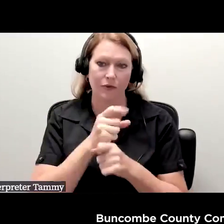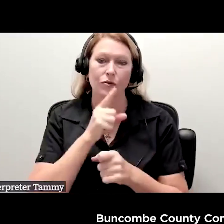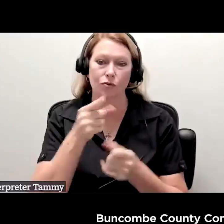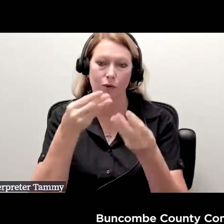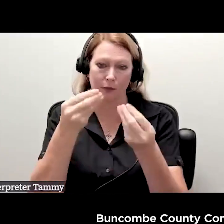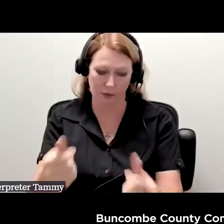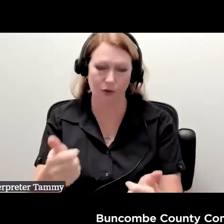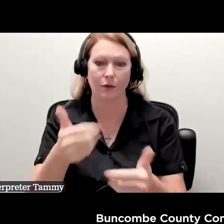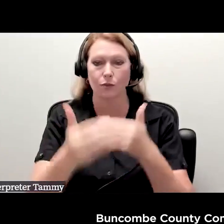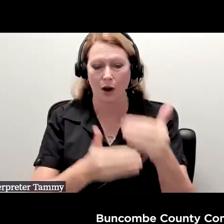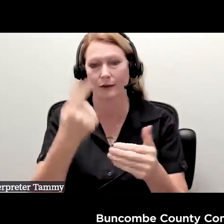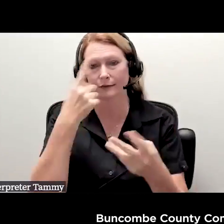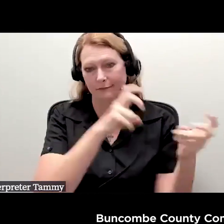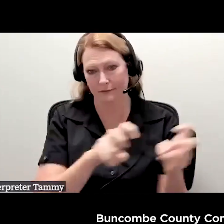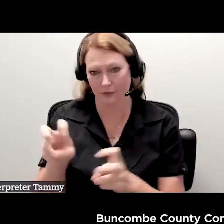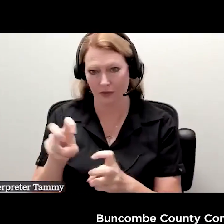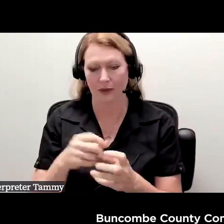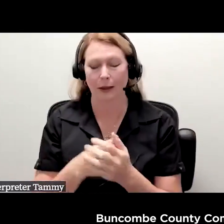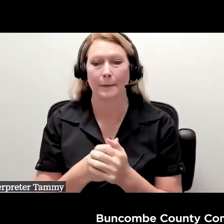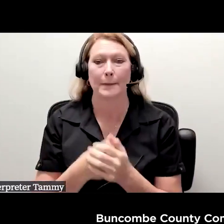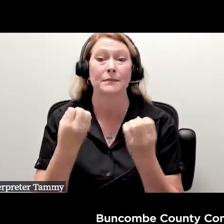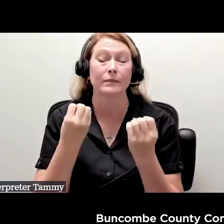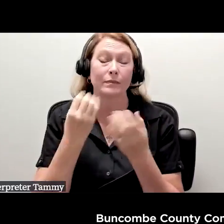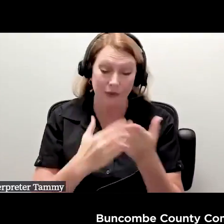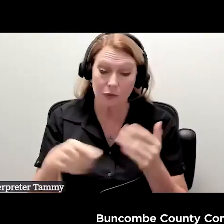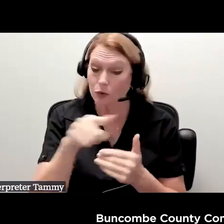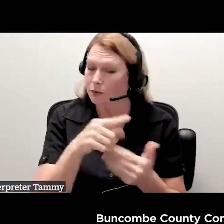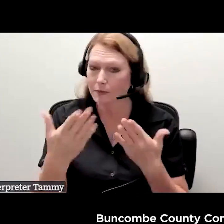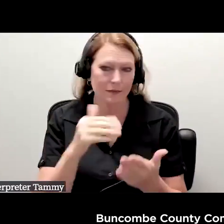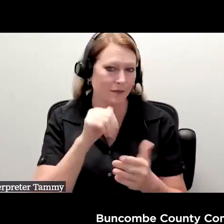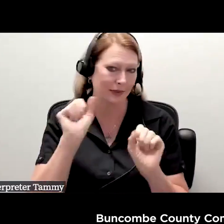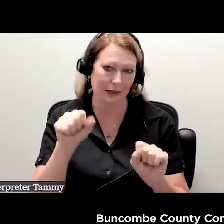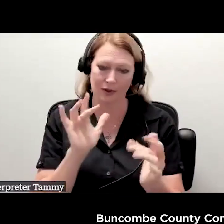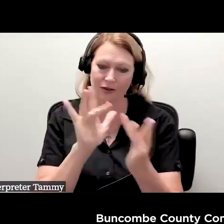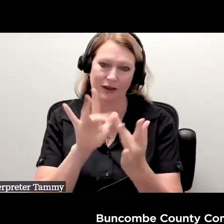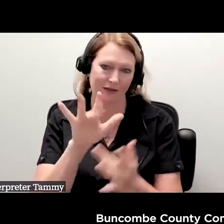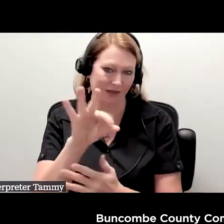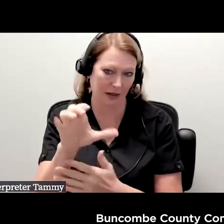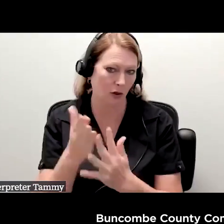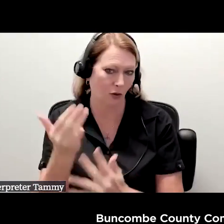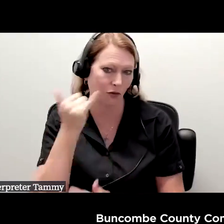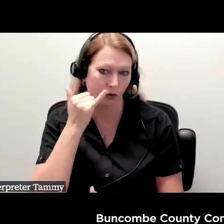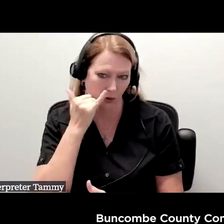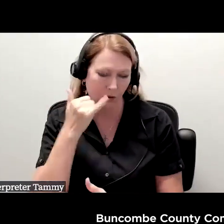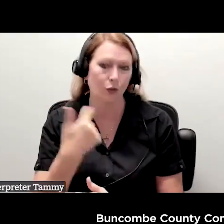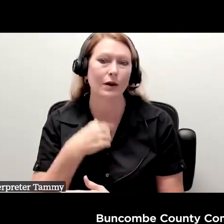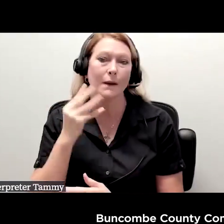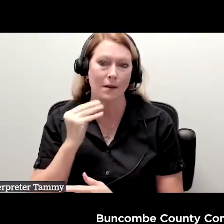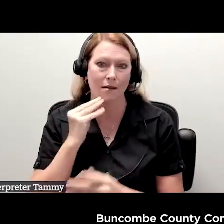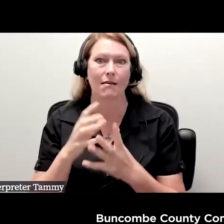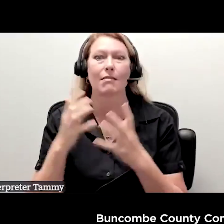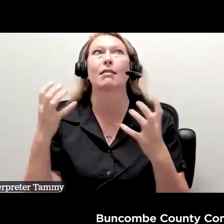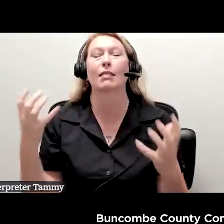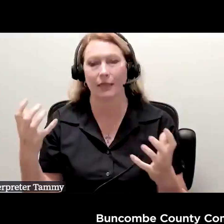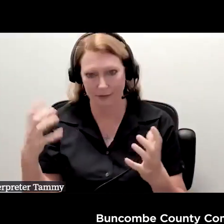for everyone. Many of you might not, some of you might not have been able to reach FCC via phone. We experienced a large spike